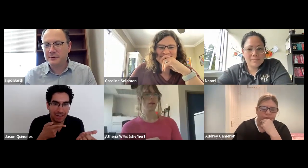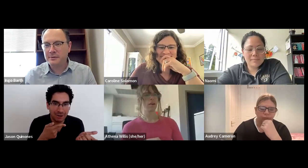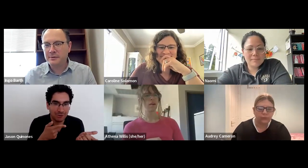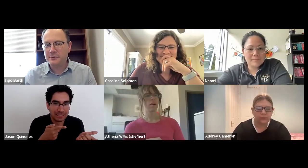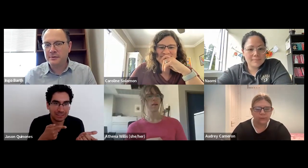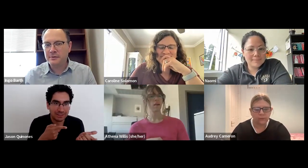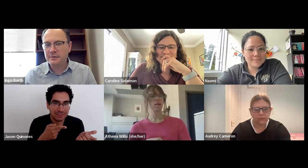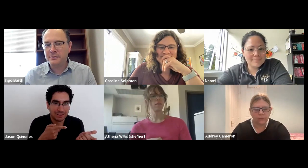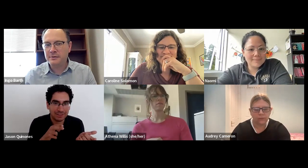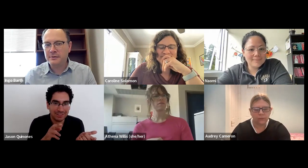Hello, Athena.